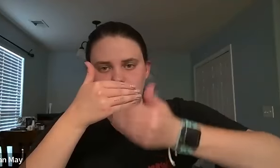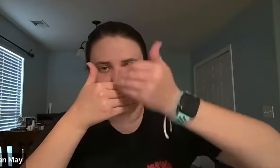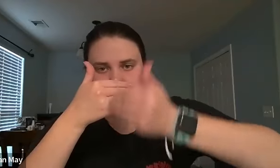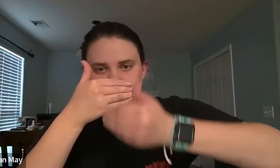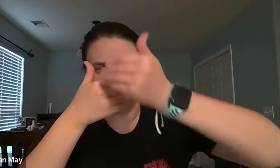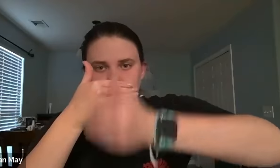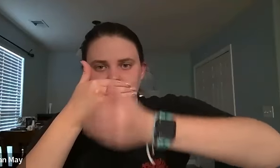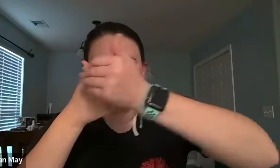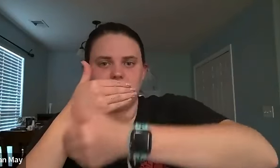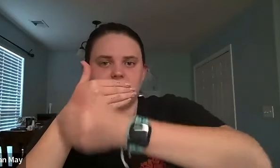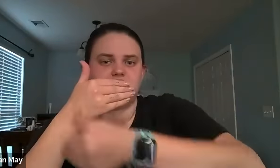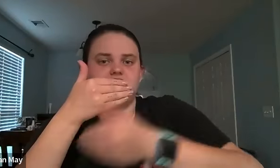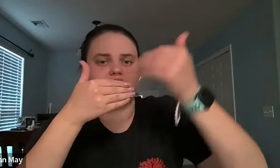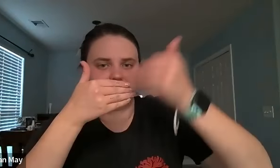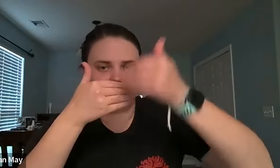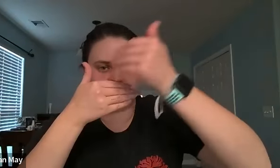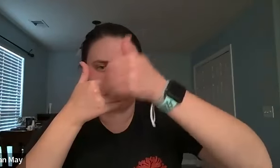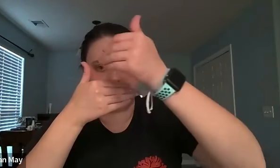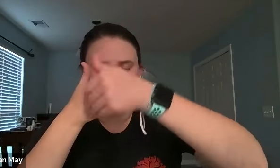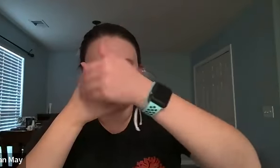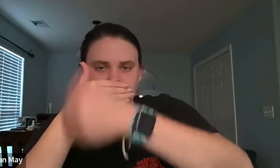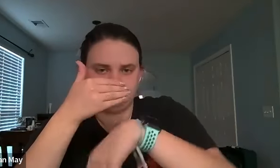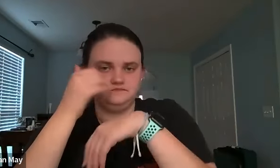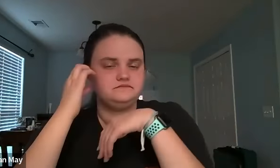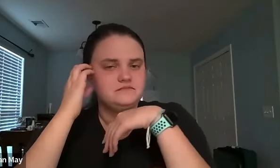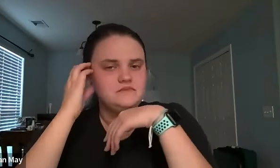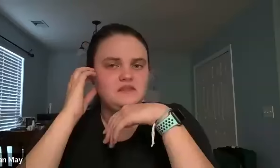bread. And it's like cutting the slices of it.